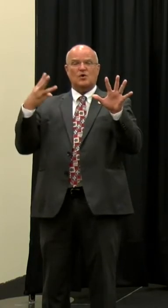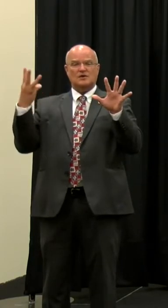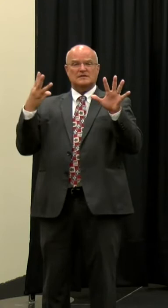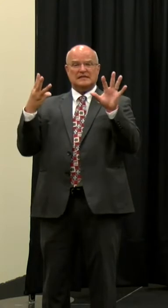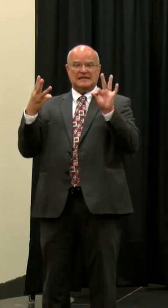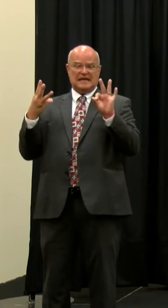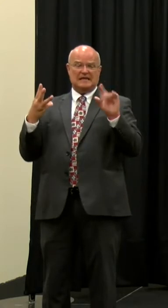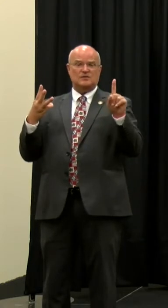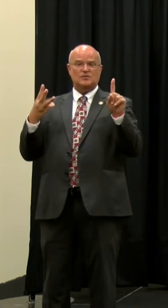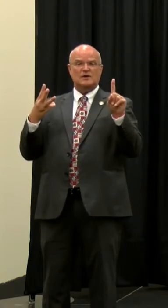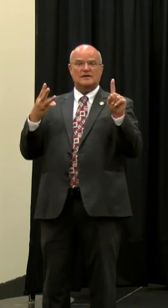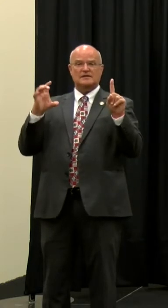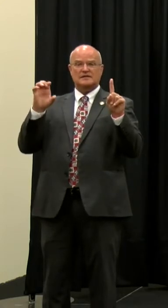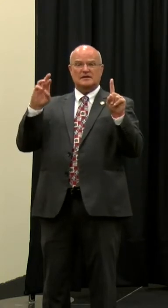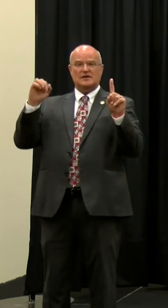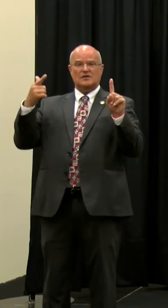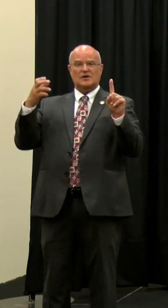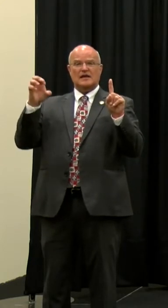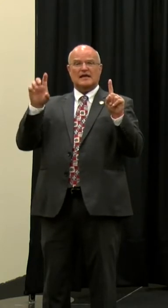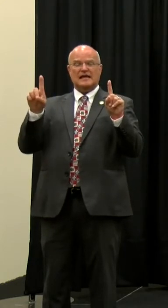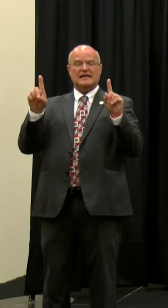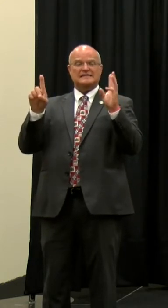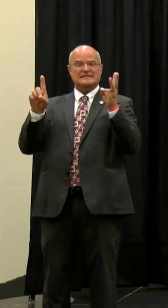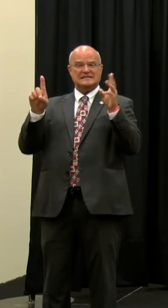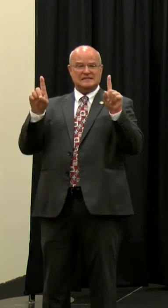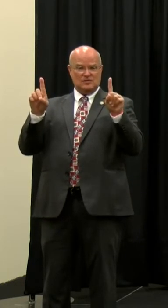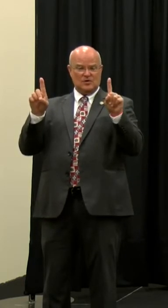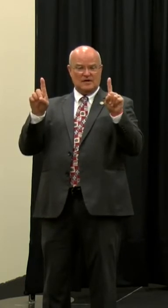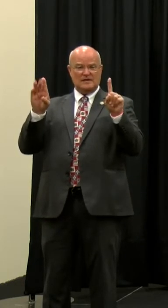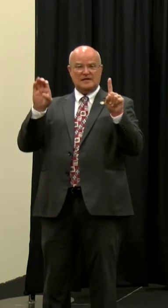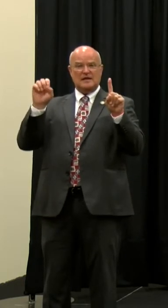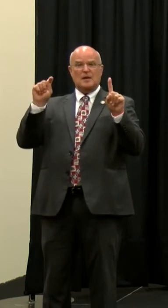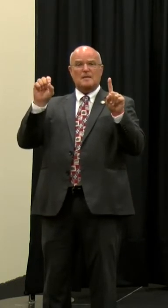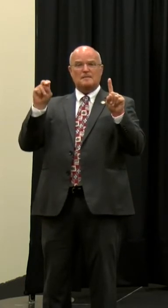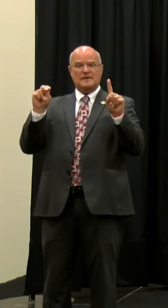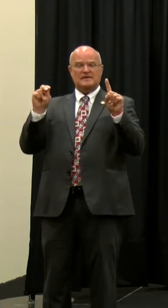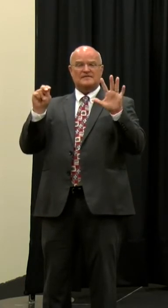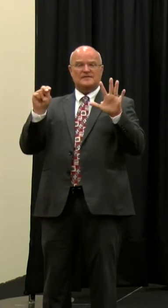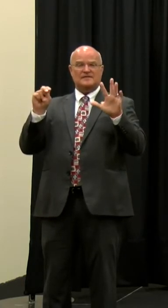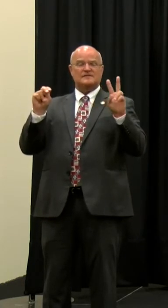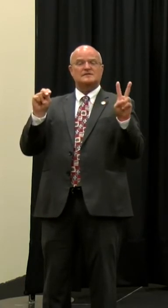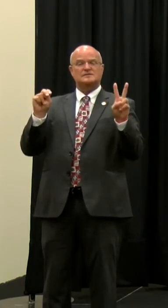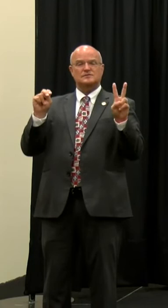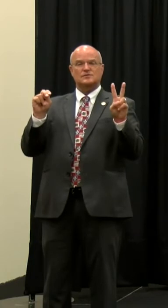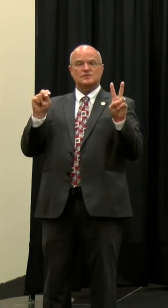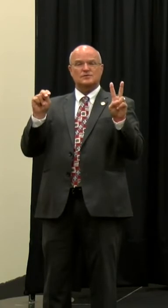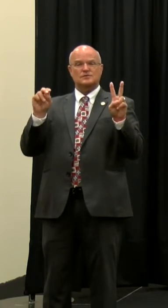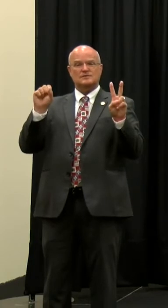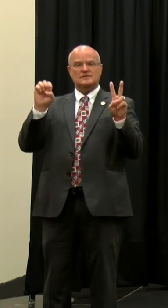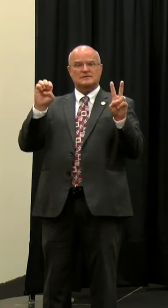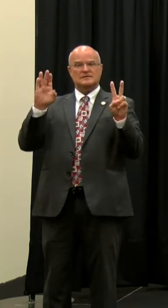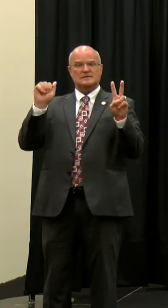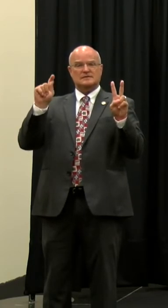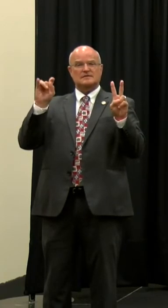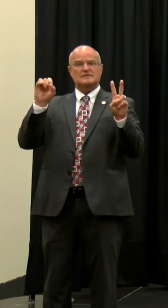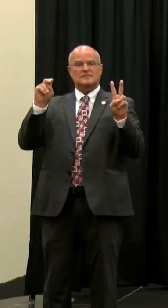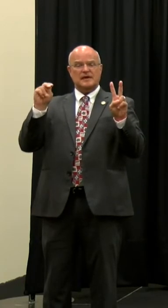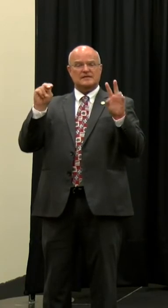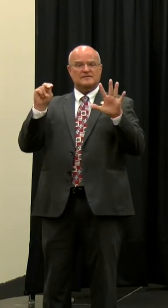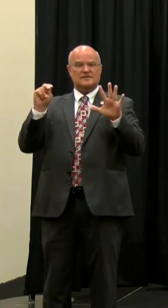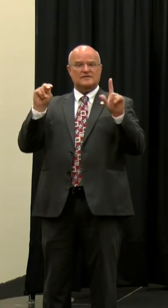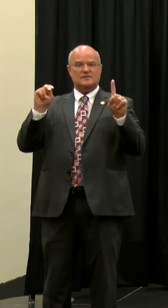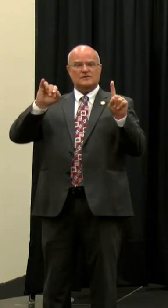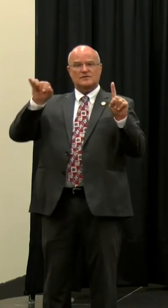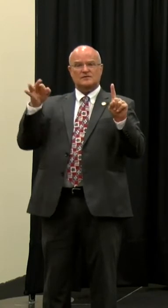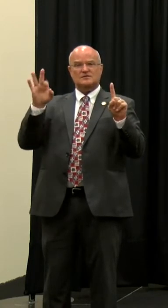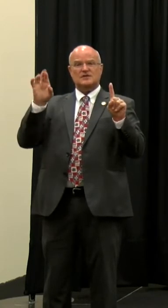at 91, Craighead County at 61, Benton at 52, Sebastian County at 51,